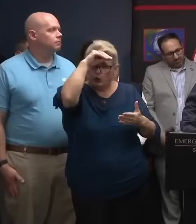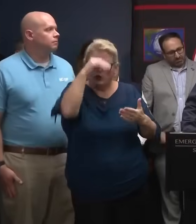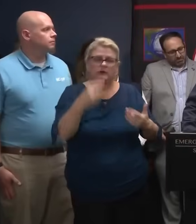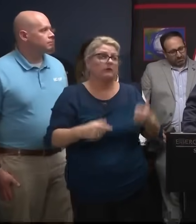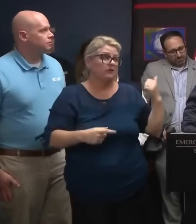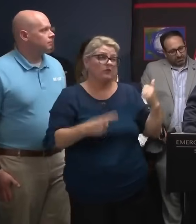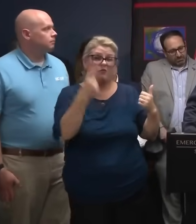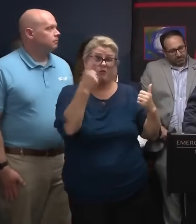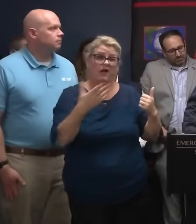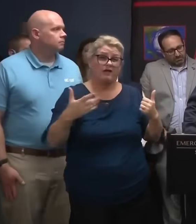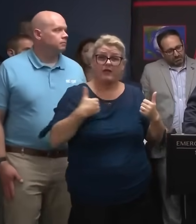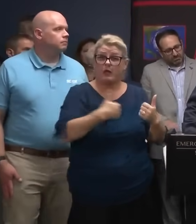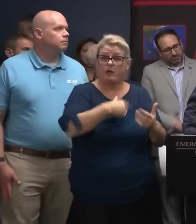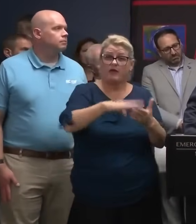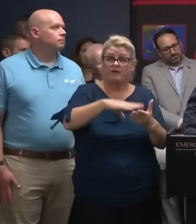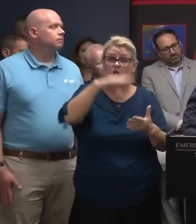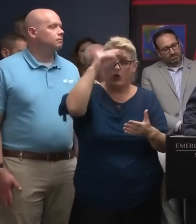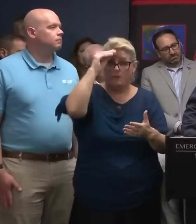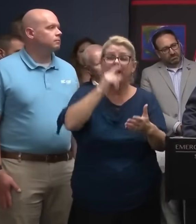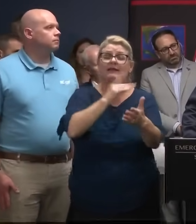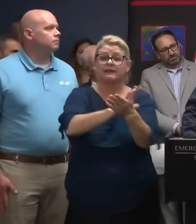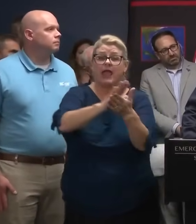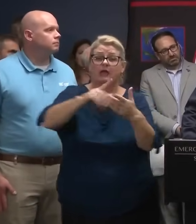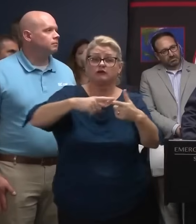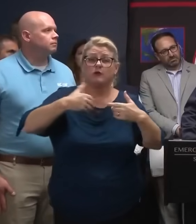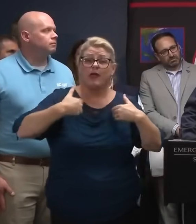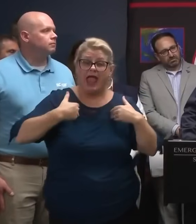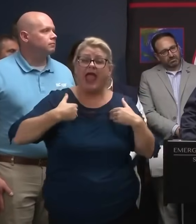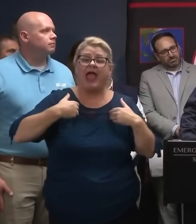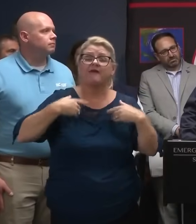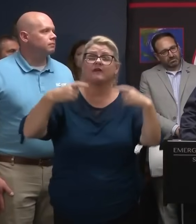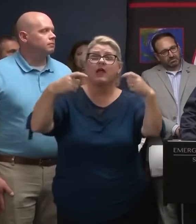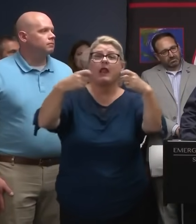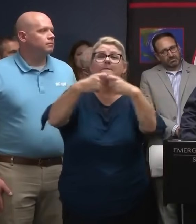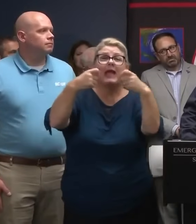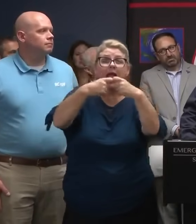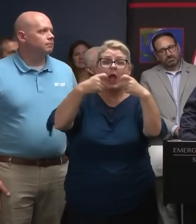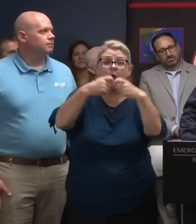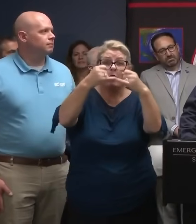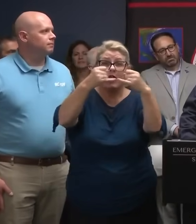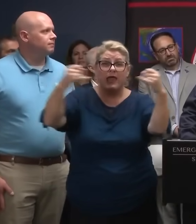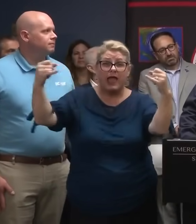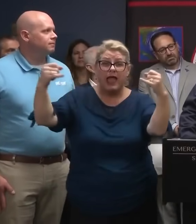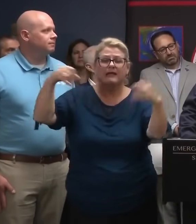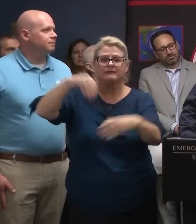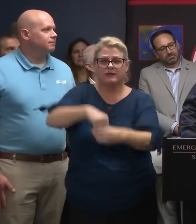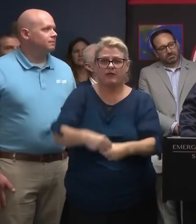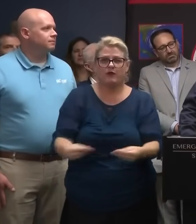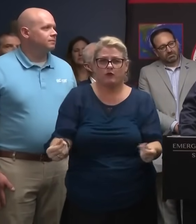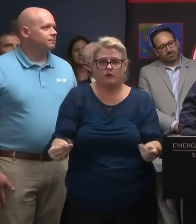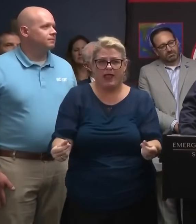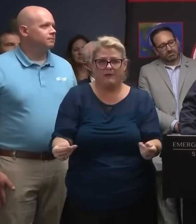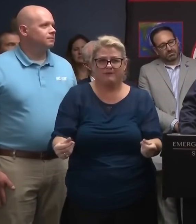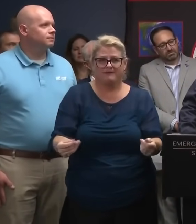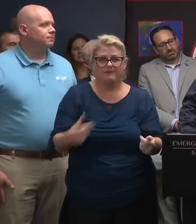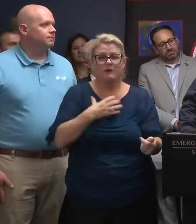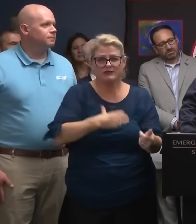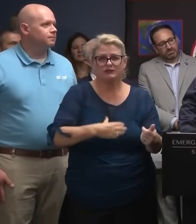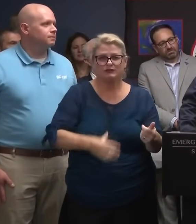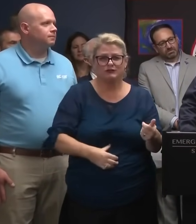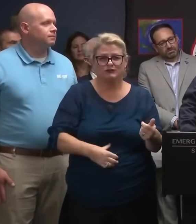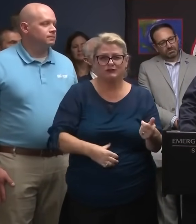we've learned is that it'd be nice to have a lot of power lines buried, but that is expensive. Another thing we've learned is